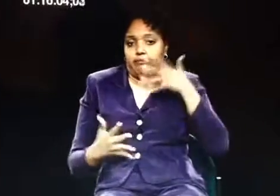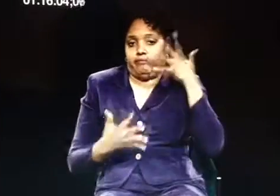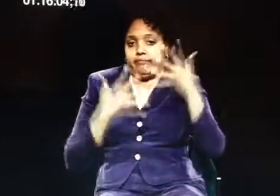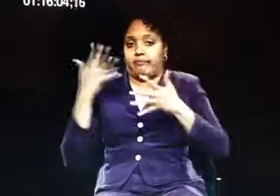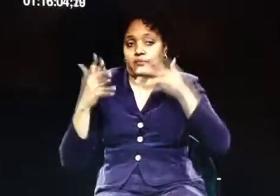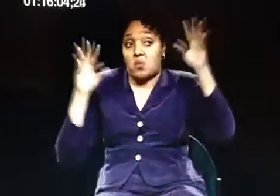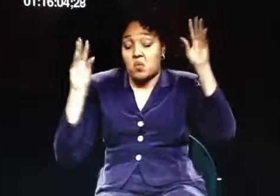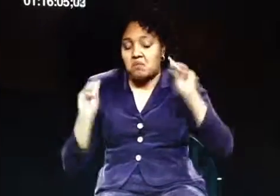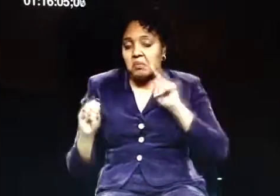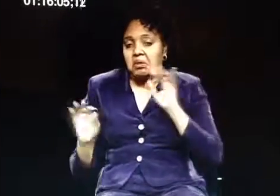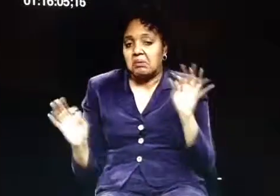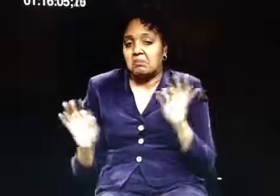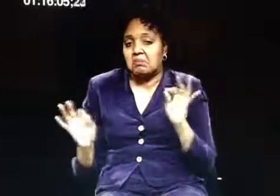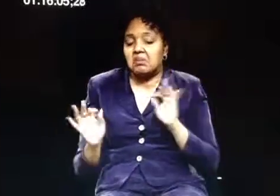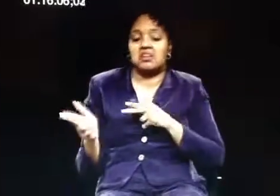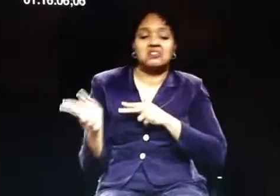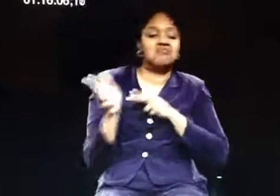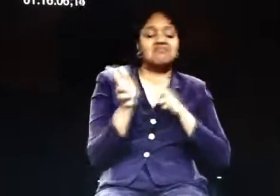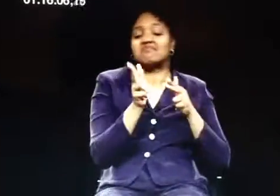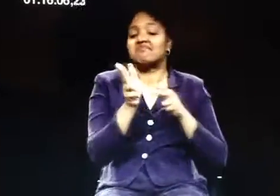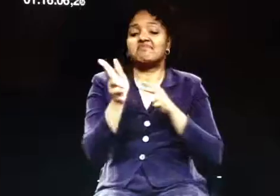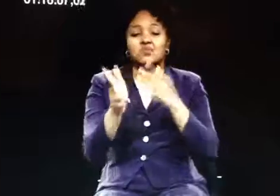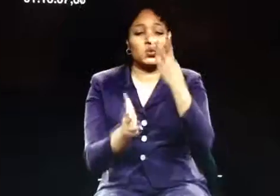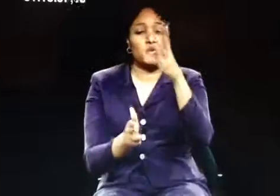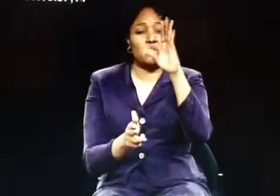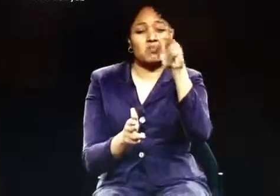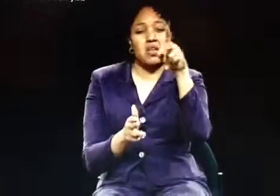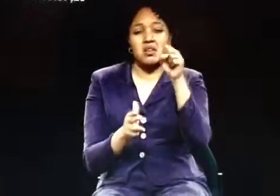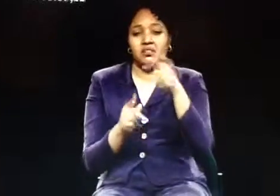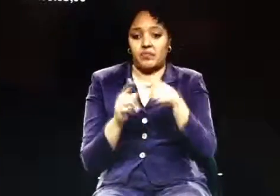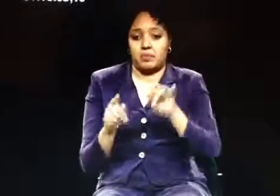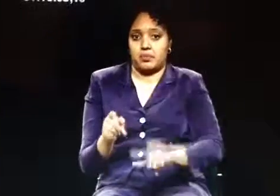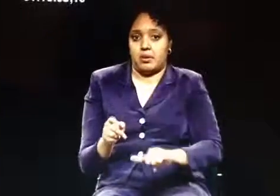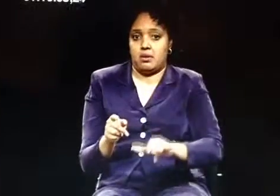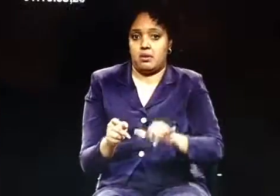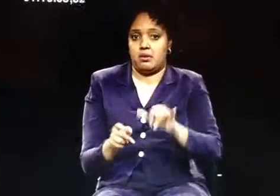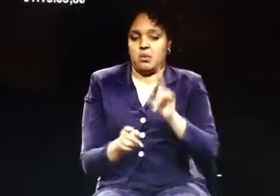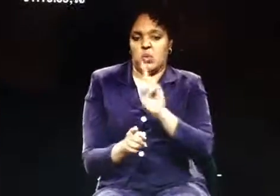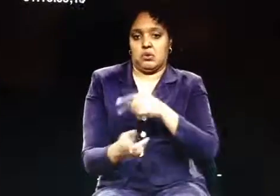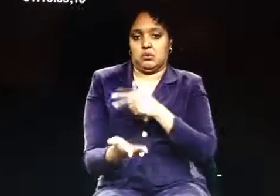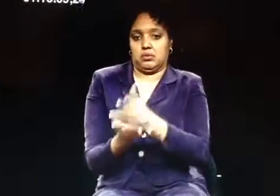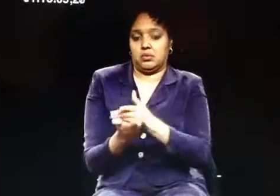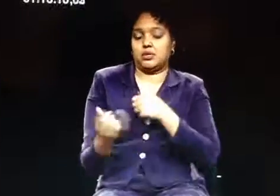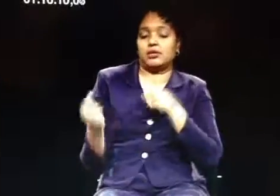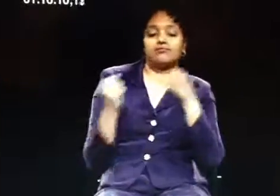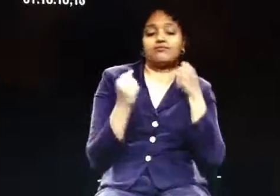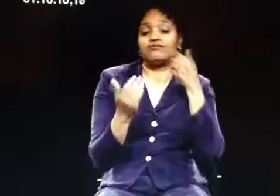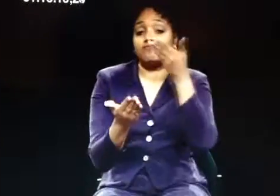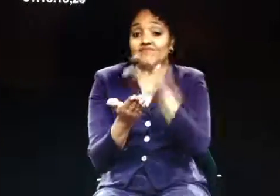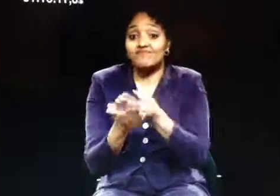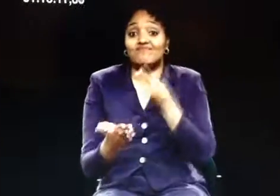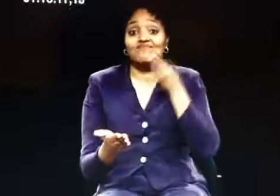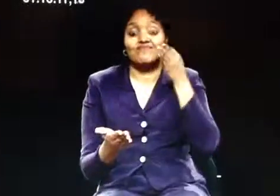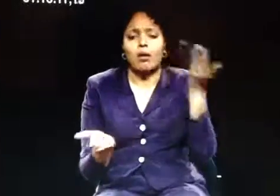off, because everyone in the neighborhood was looking at me. I was pretty embarrassed, and so we went about a block to my house, and I parked the